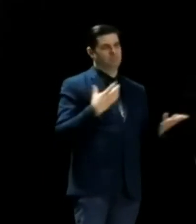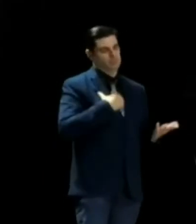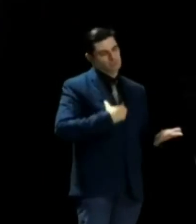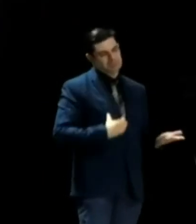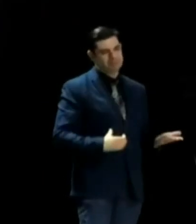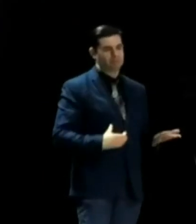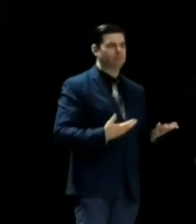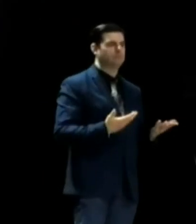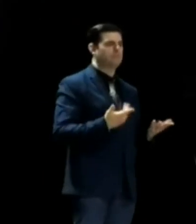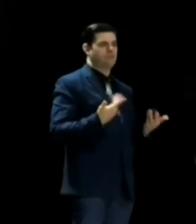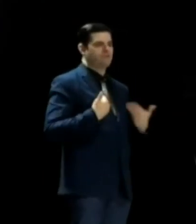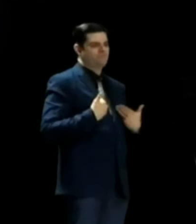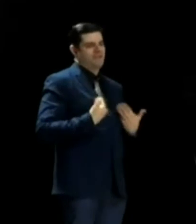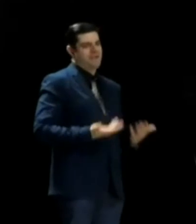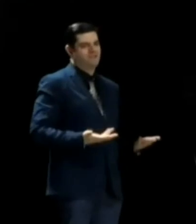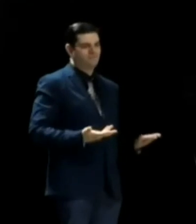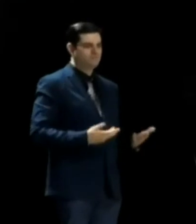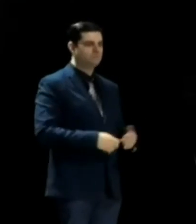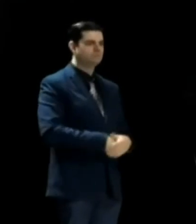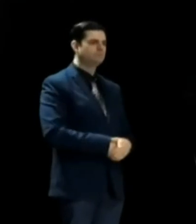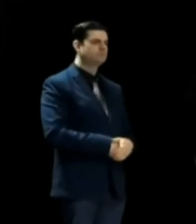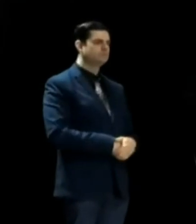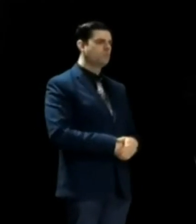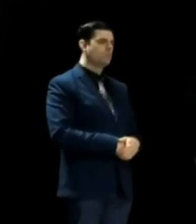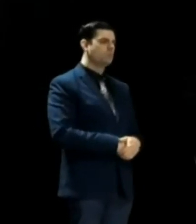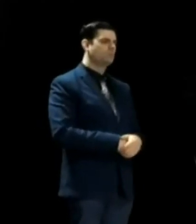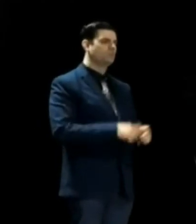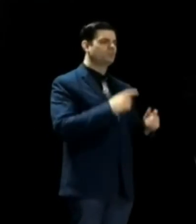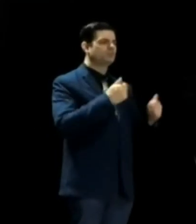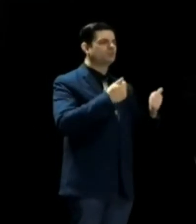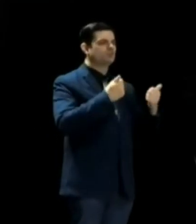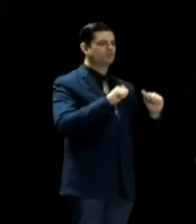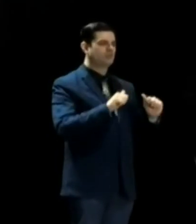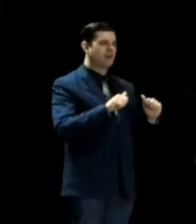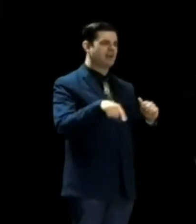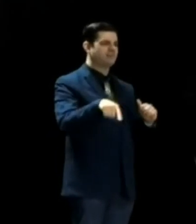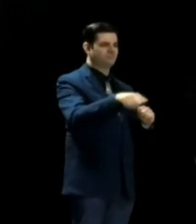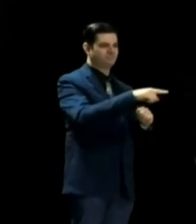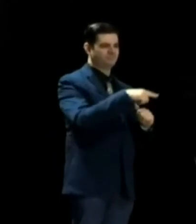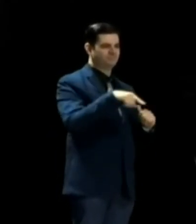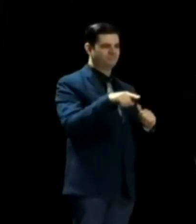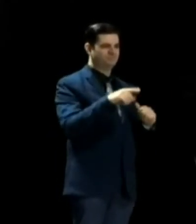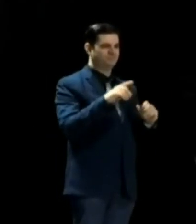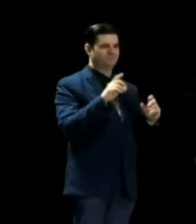So I think you try to do it, and certainly